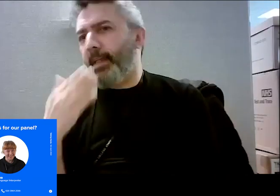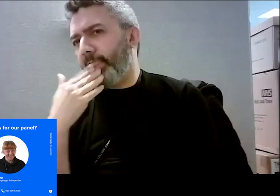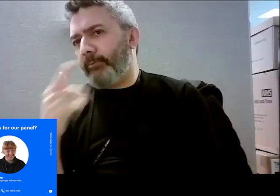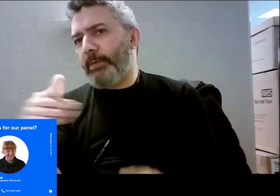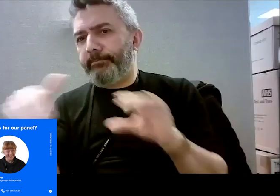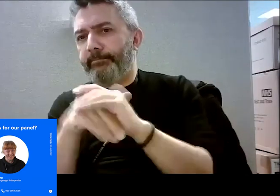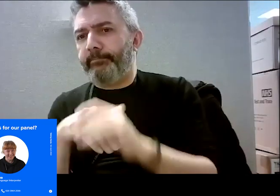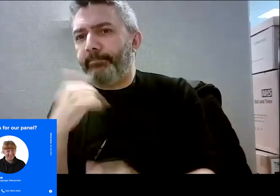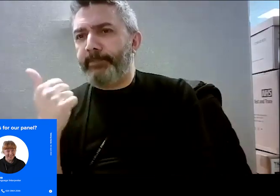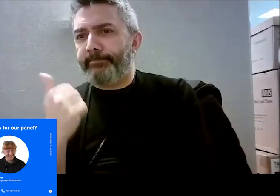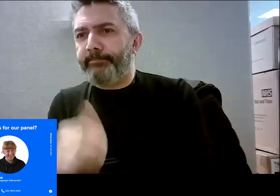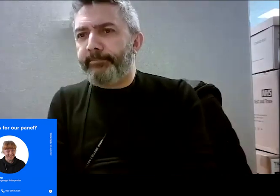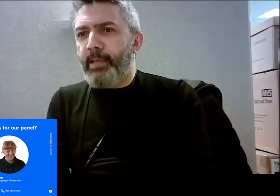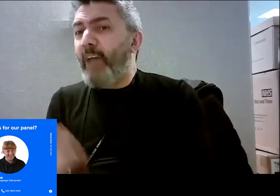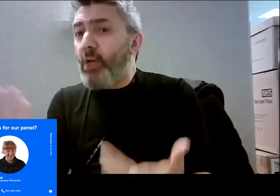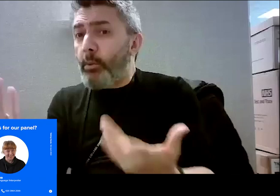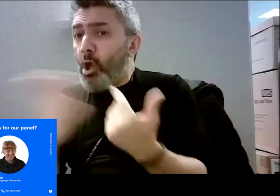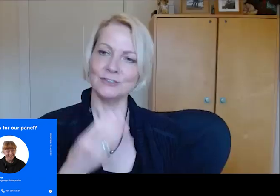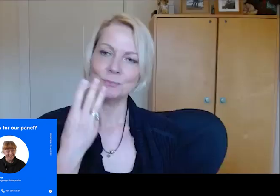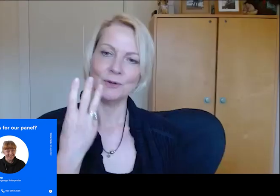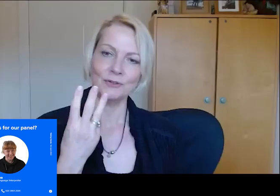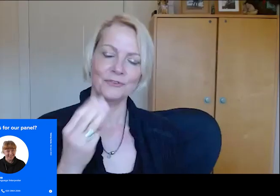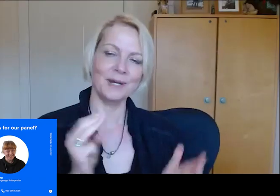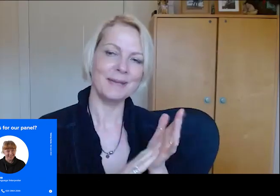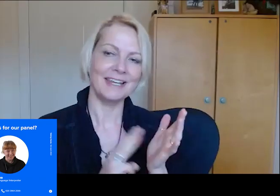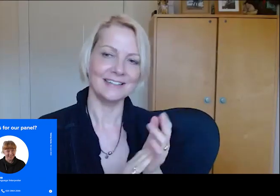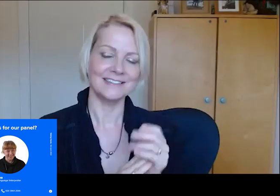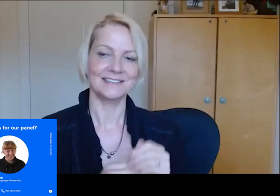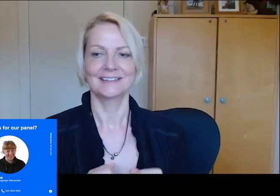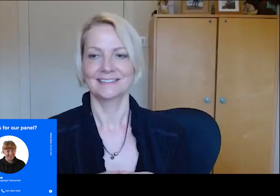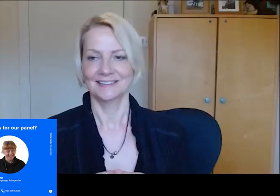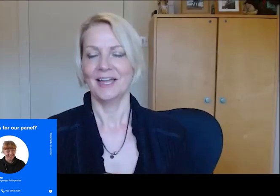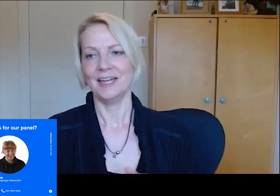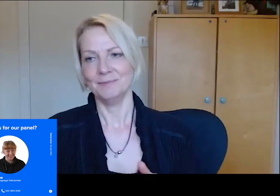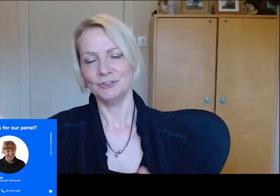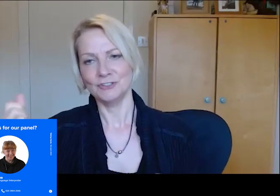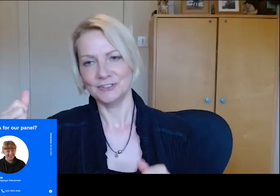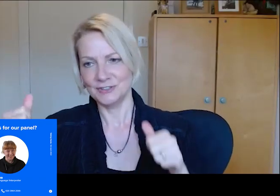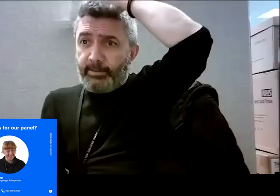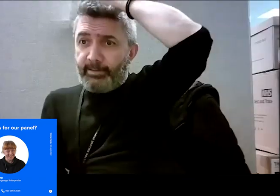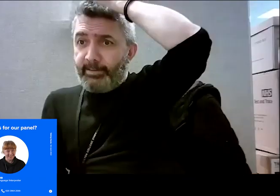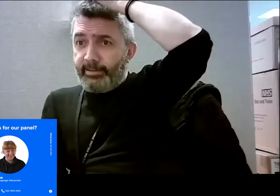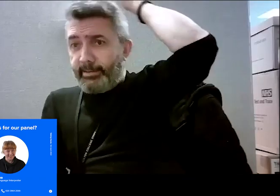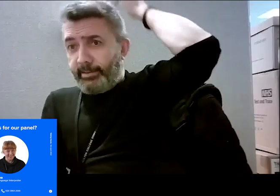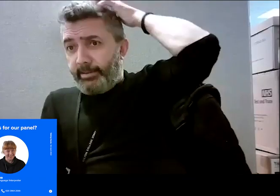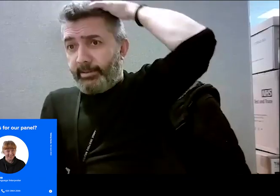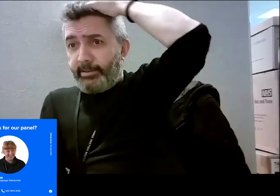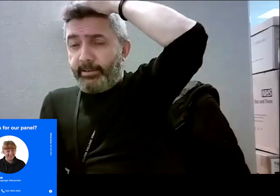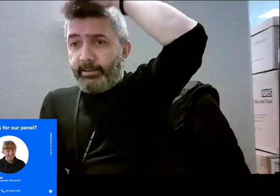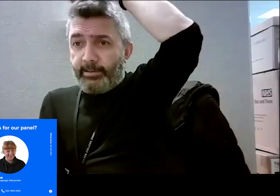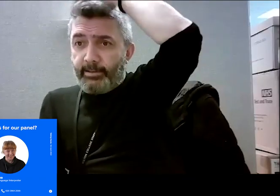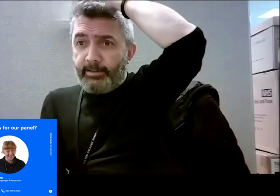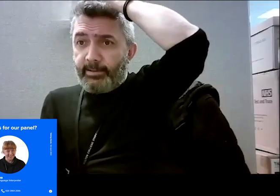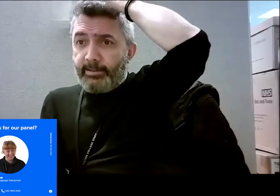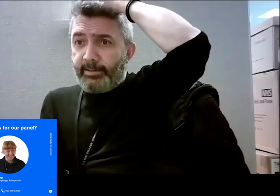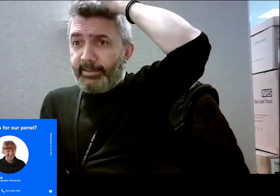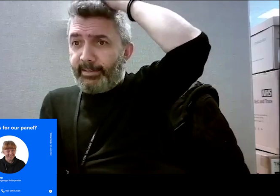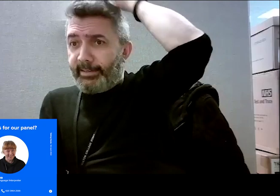spelling. Thank you. I just want 3 minutes. Any more questions, or I just need 3 minutes at the